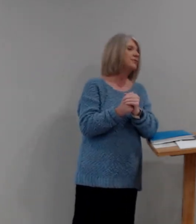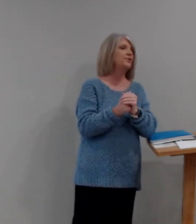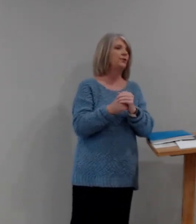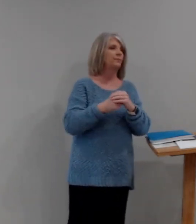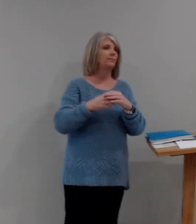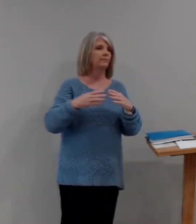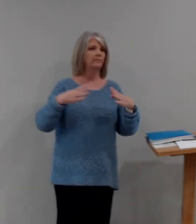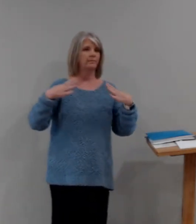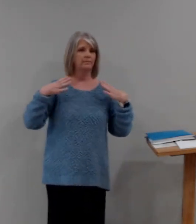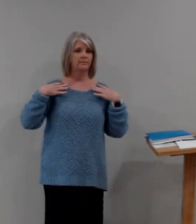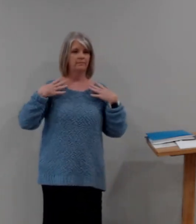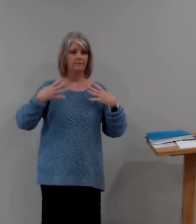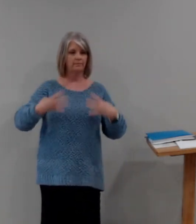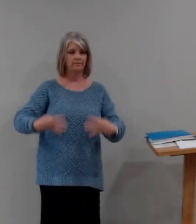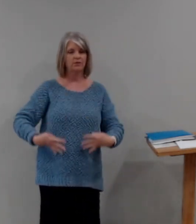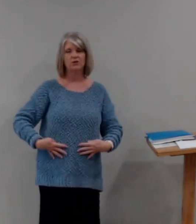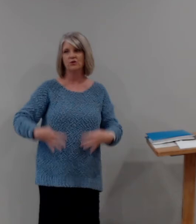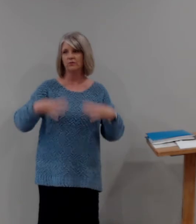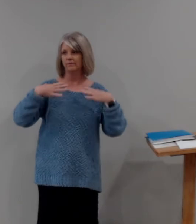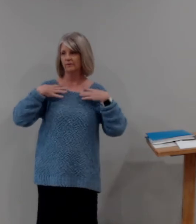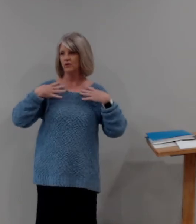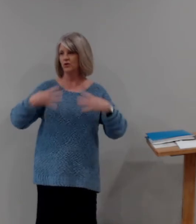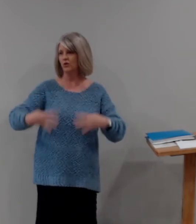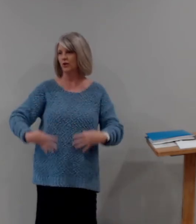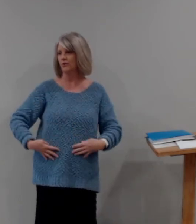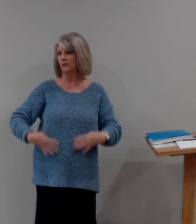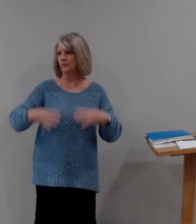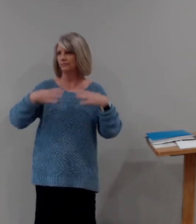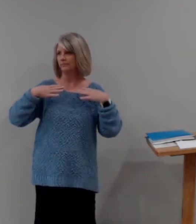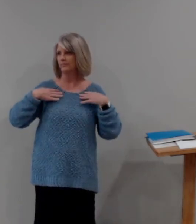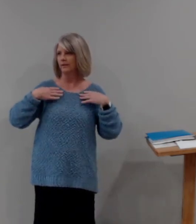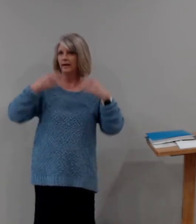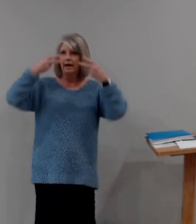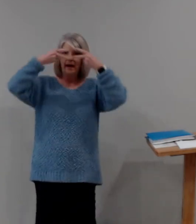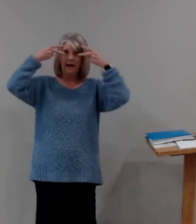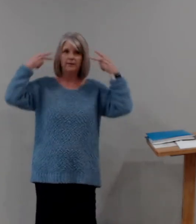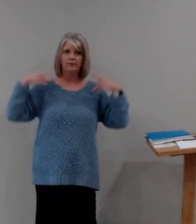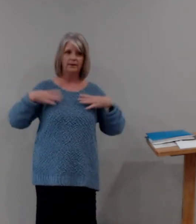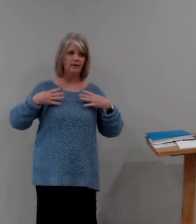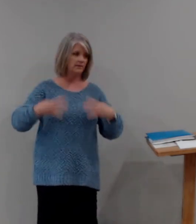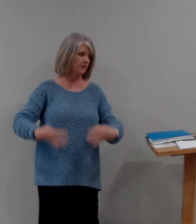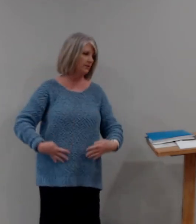Costume. It's just your clothes, your Halloween costume.